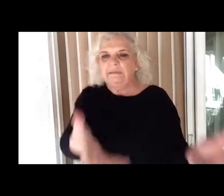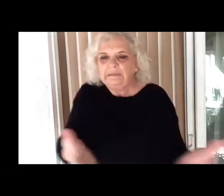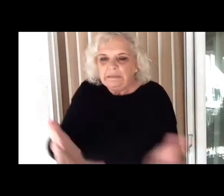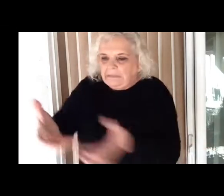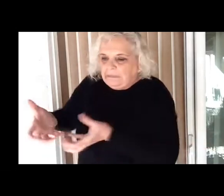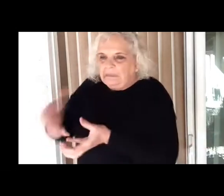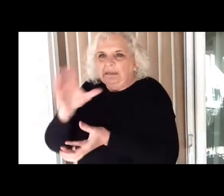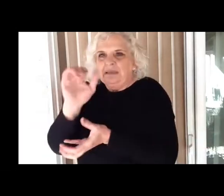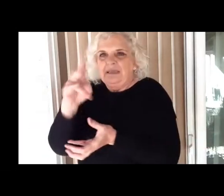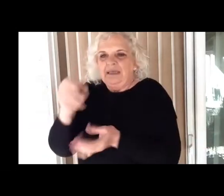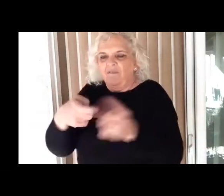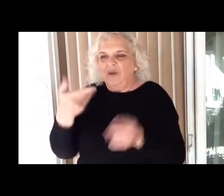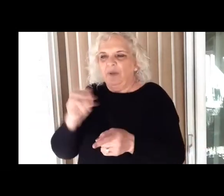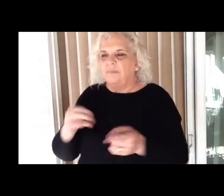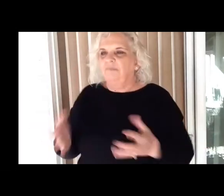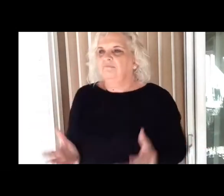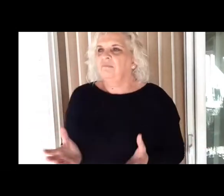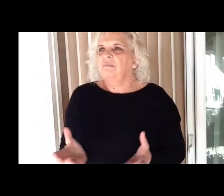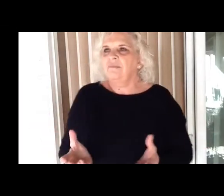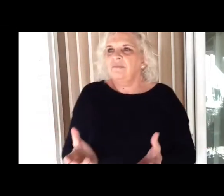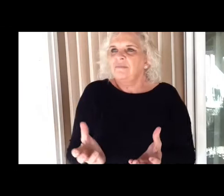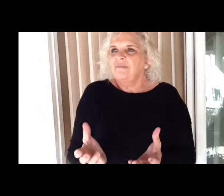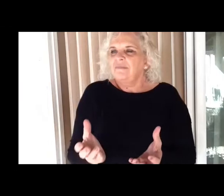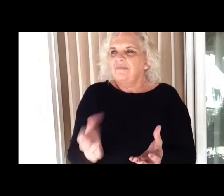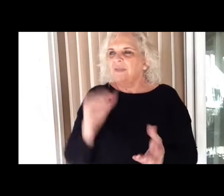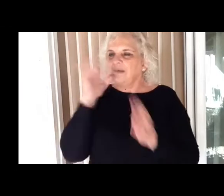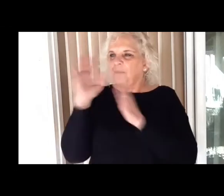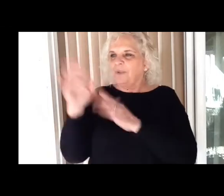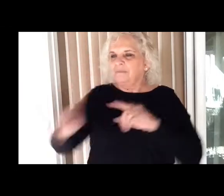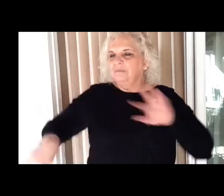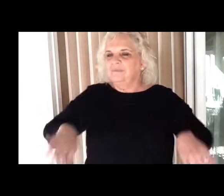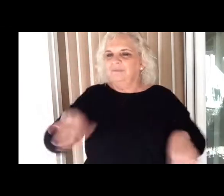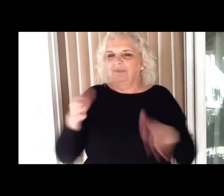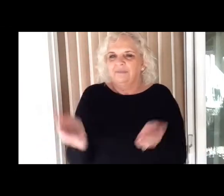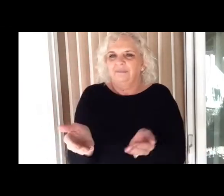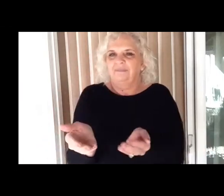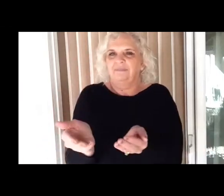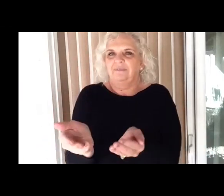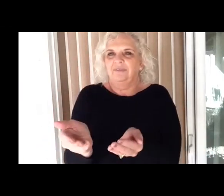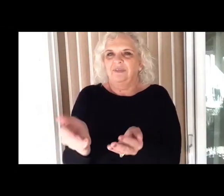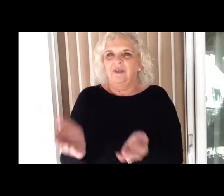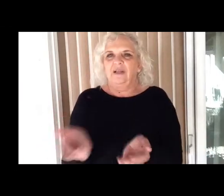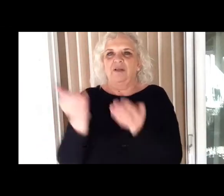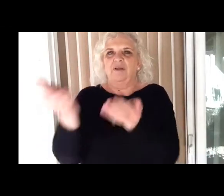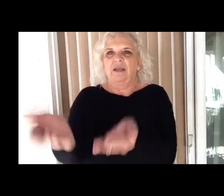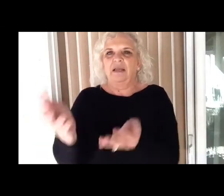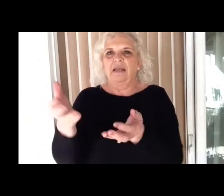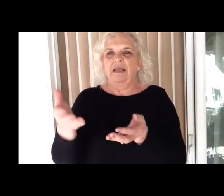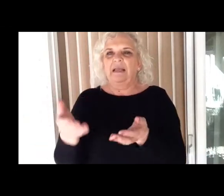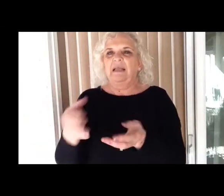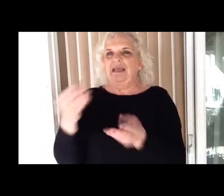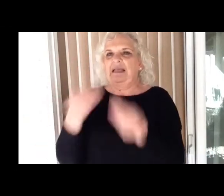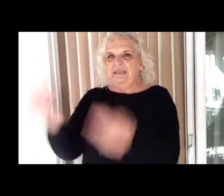and he just walked right by him and came out. So he was on the other side of the counter, and he reaches out and he hands me the